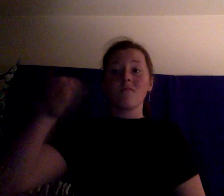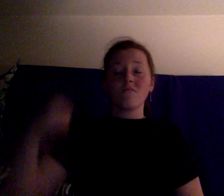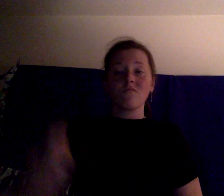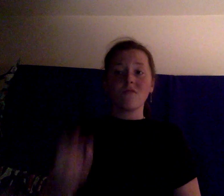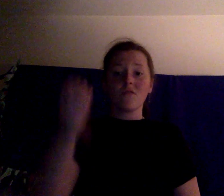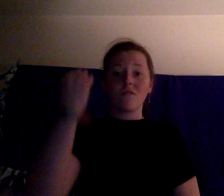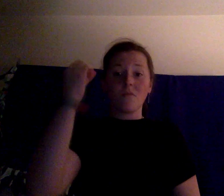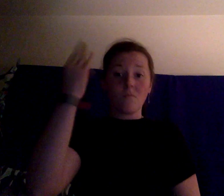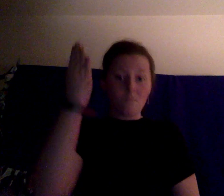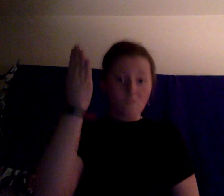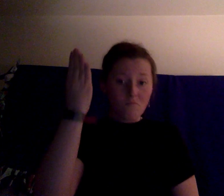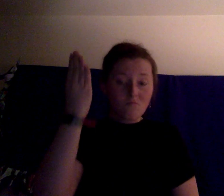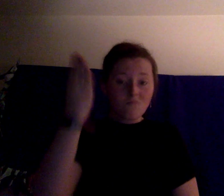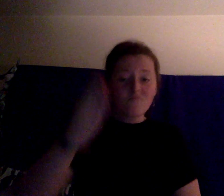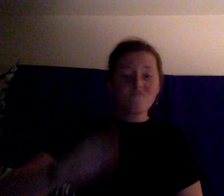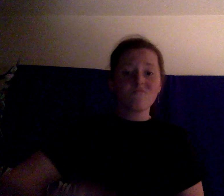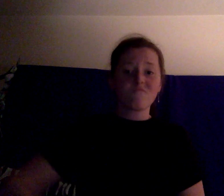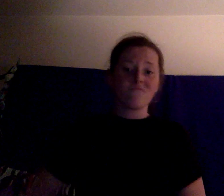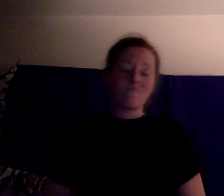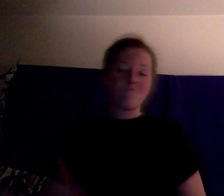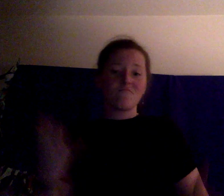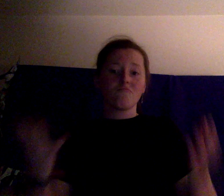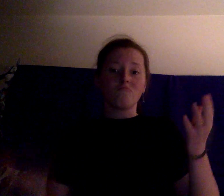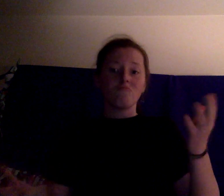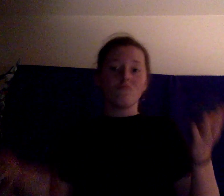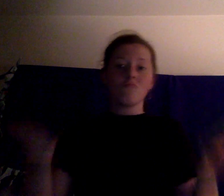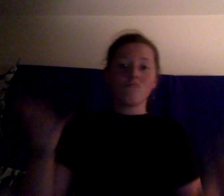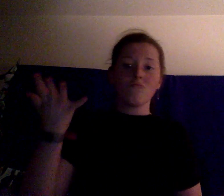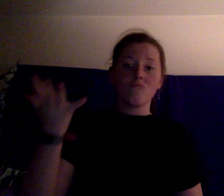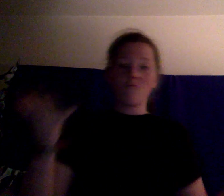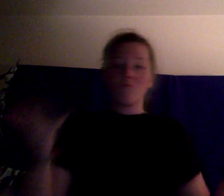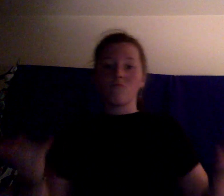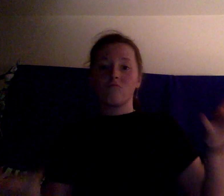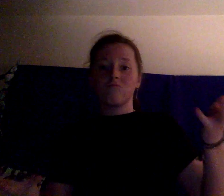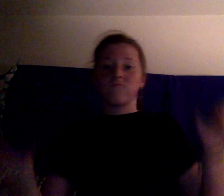and 1999. I went back to racing in 2000.